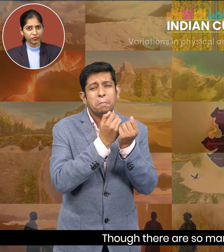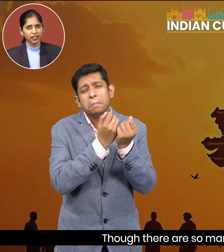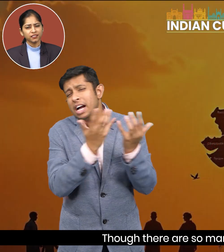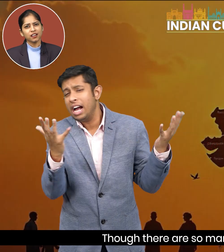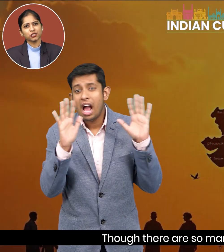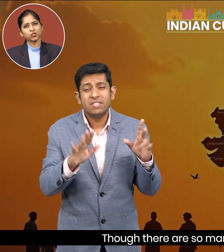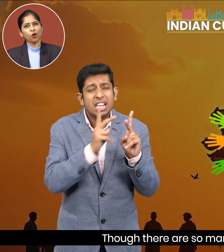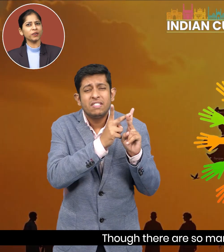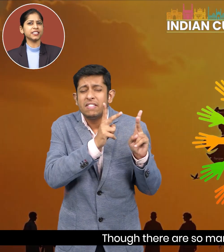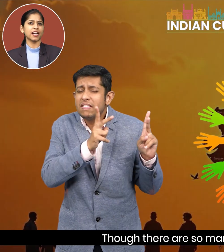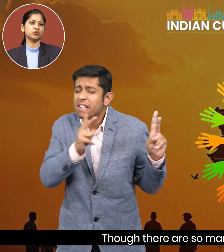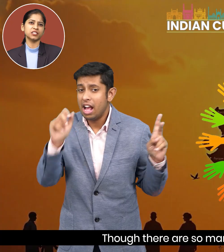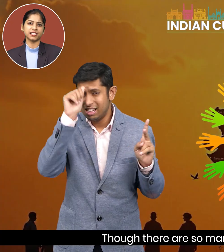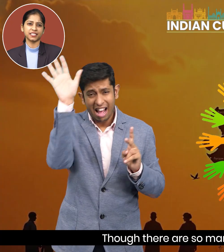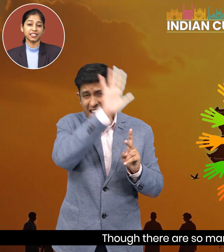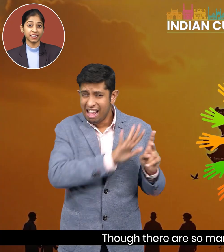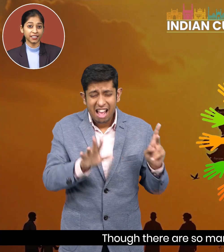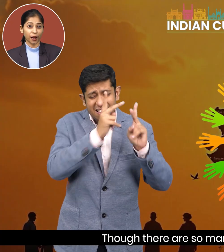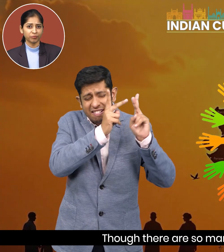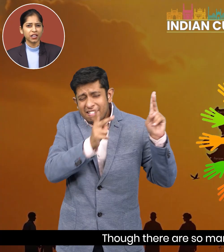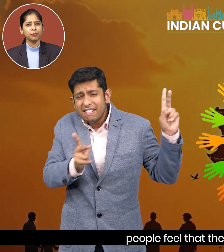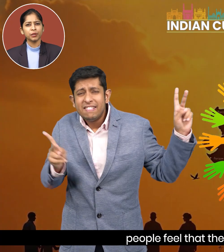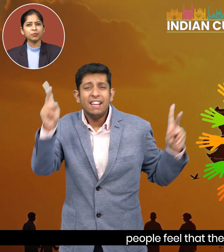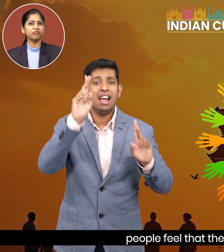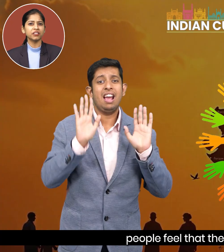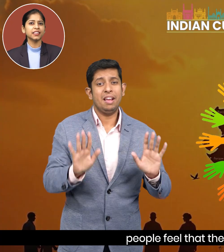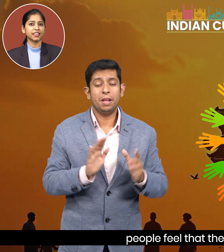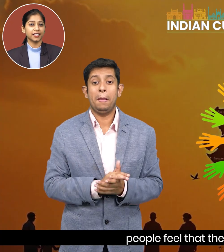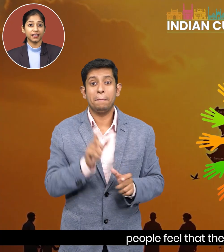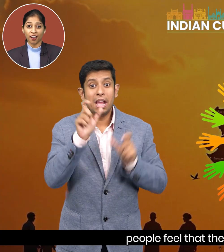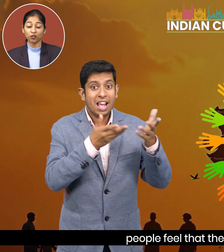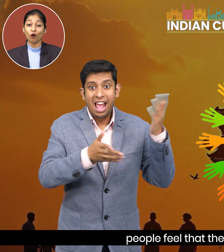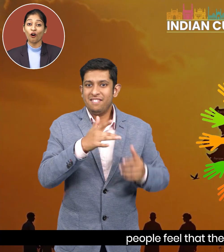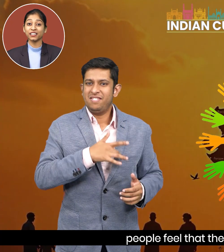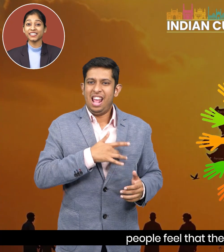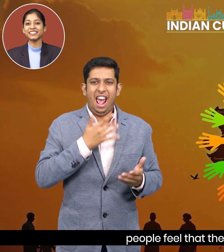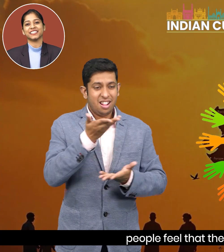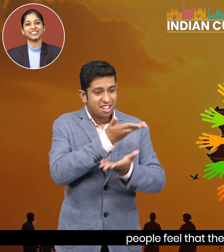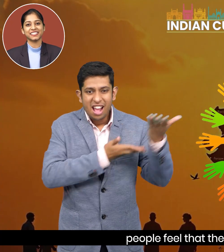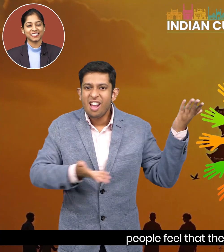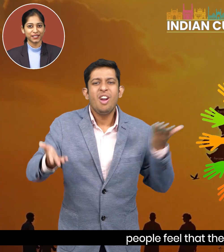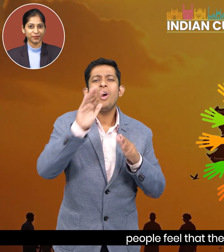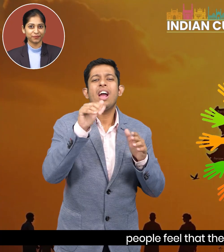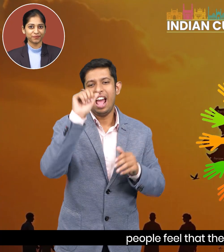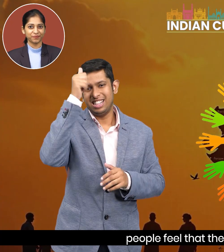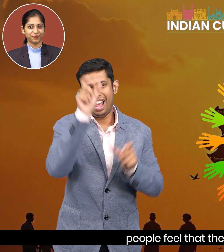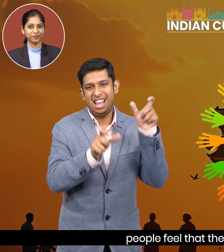though there are so many diversities in India, people feel that they are all